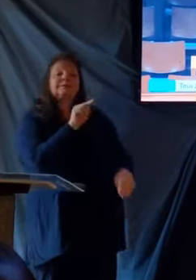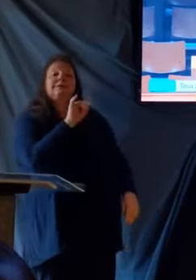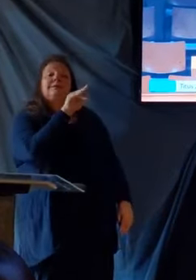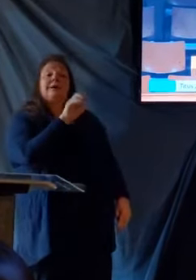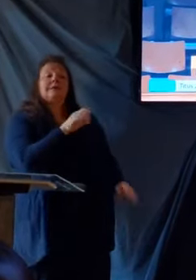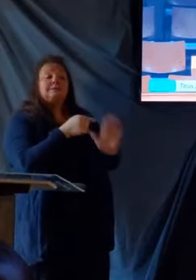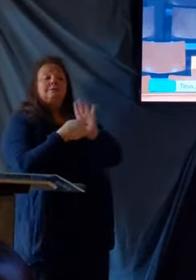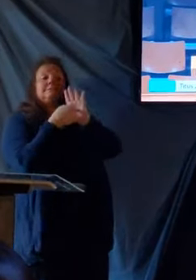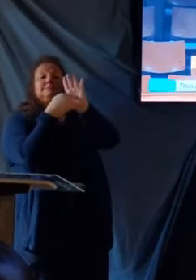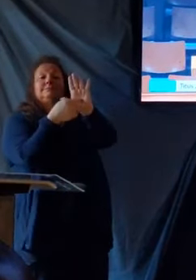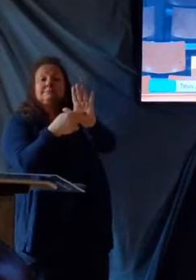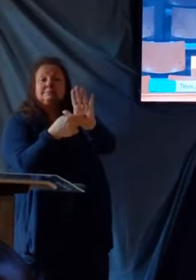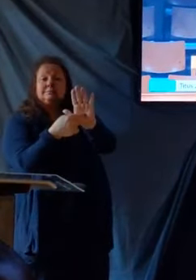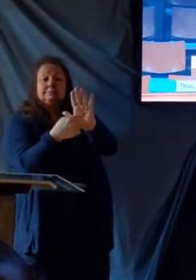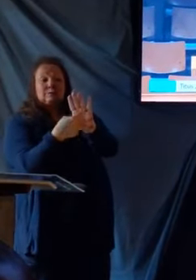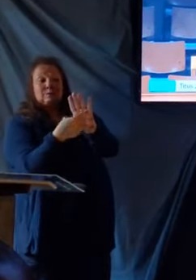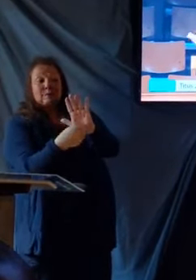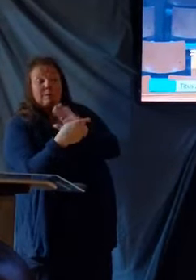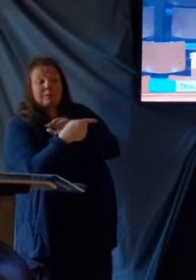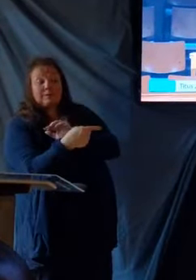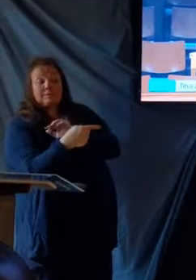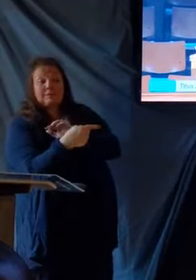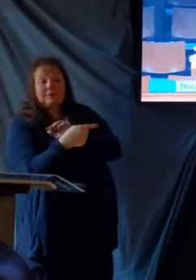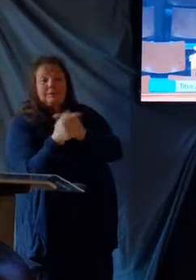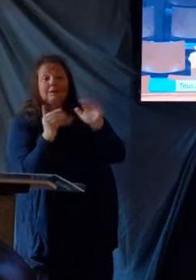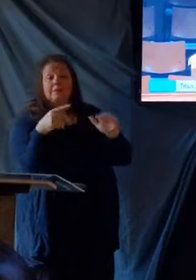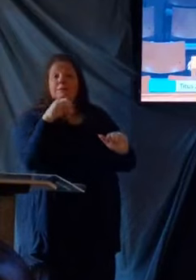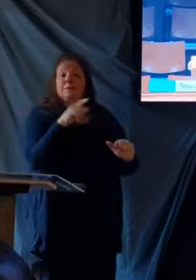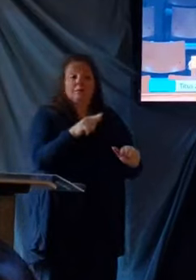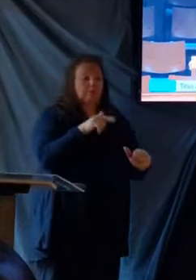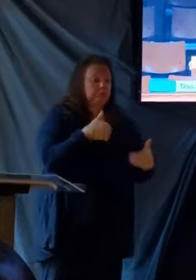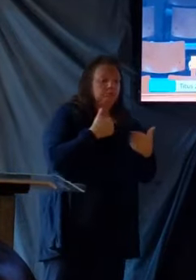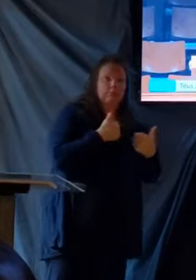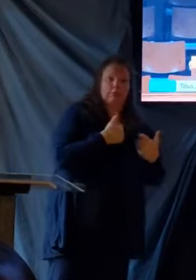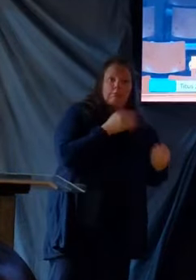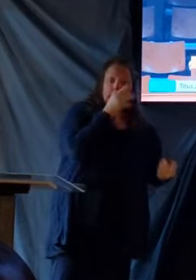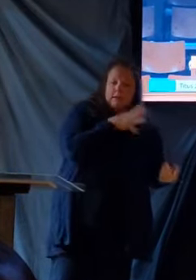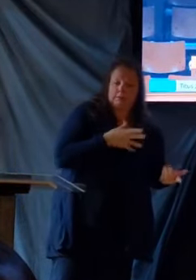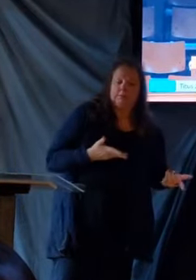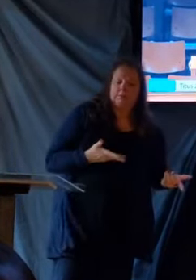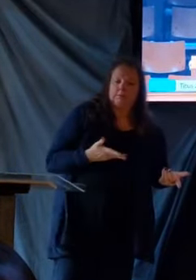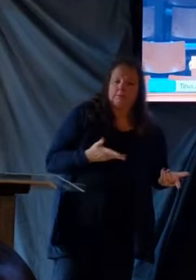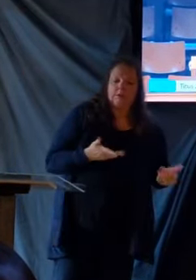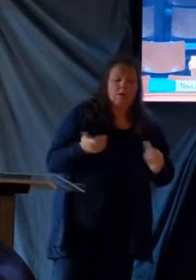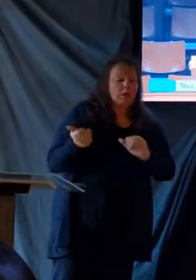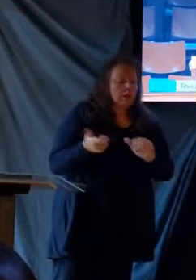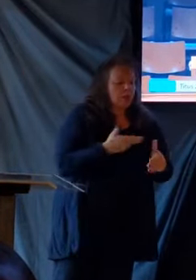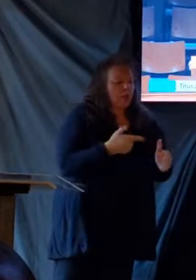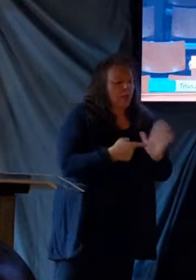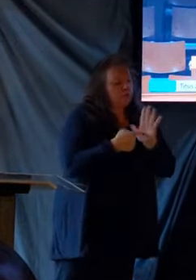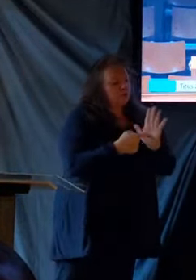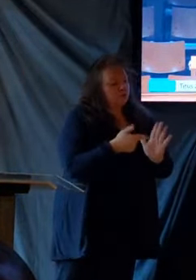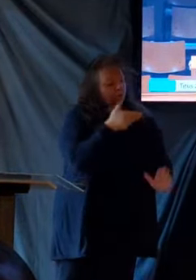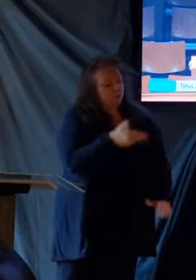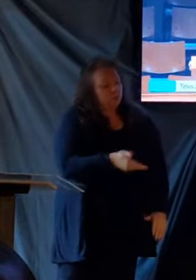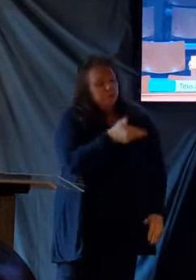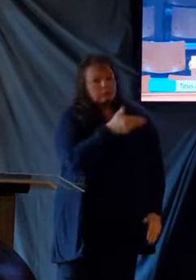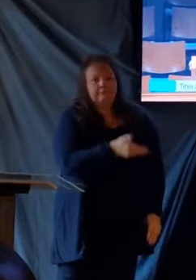Titus as an example. Because compared to Paul, Titus is a young man. in all things show yourself